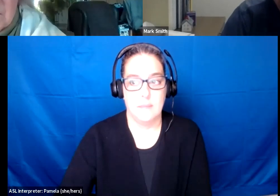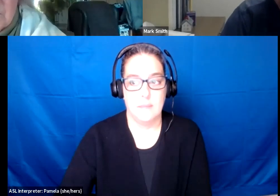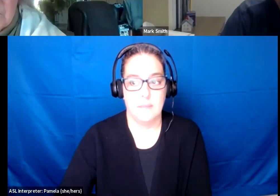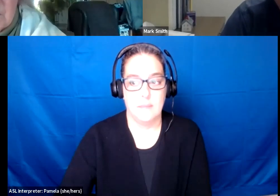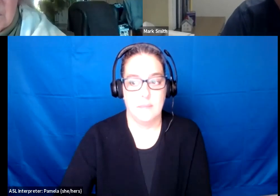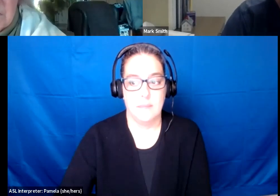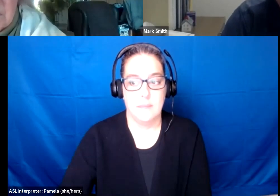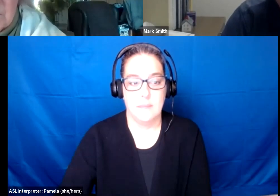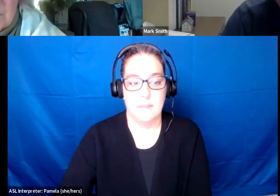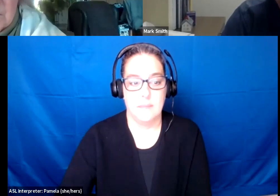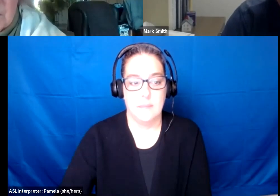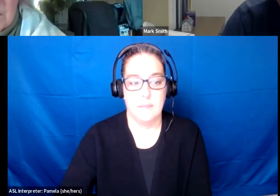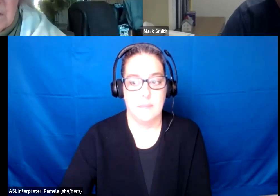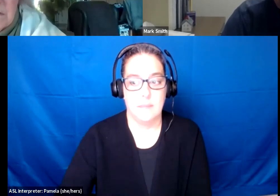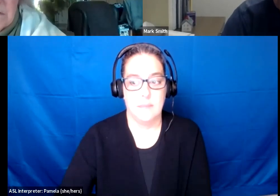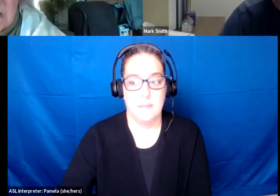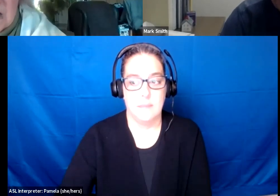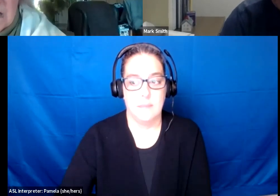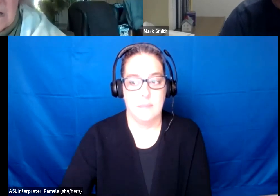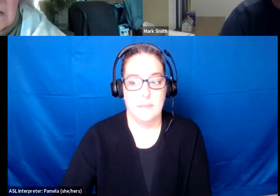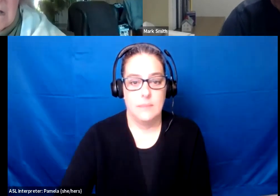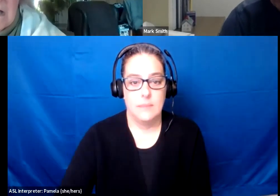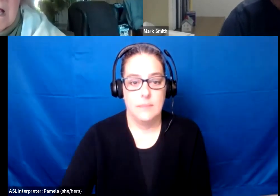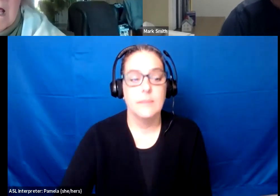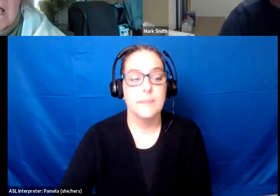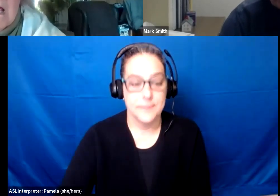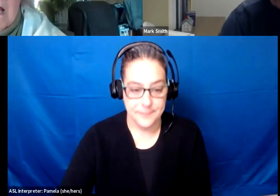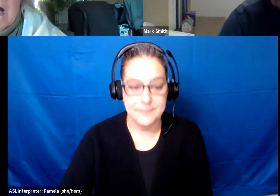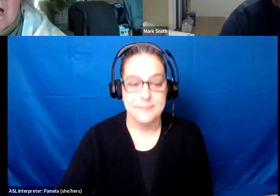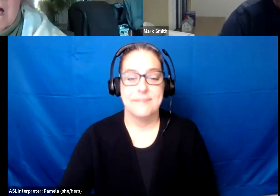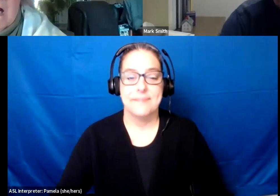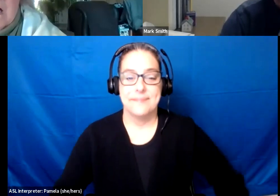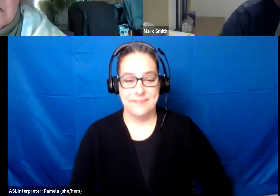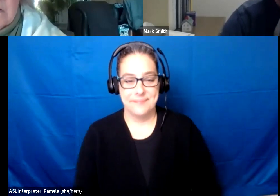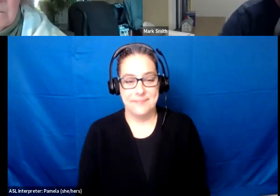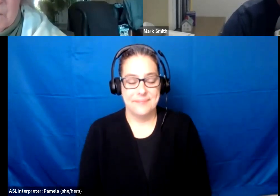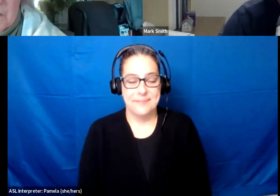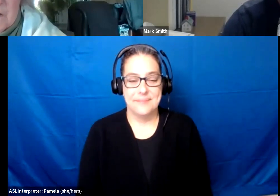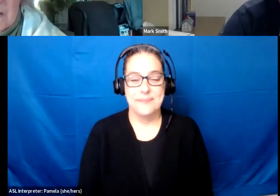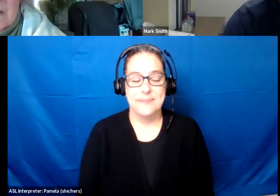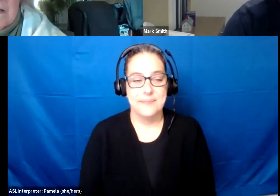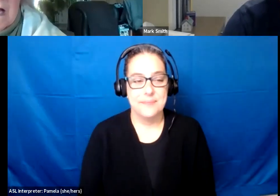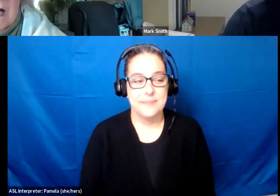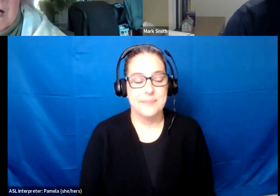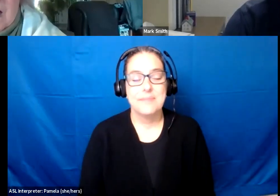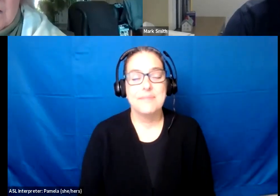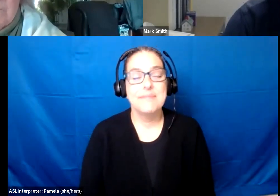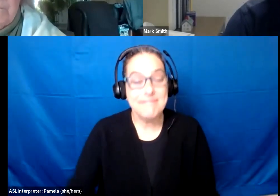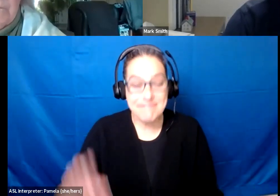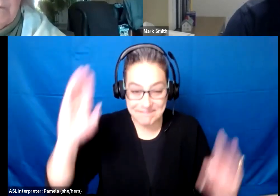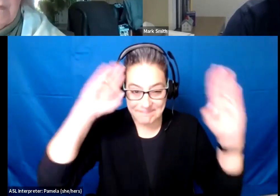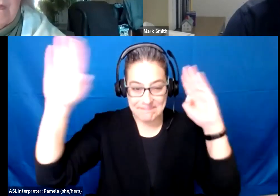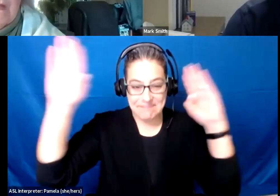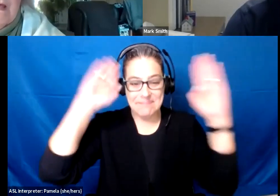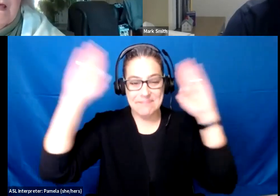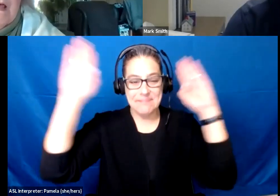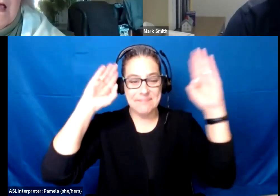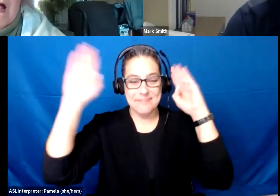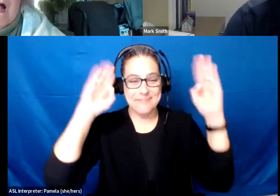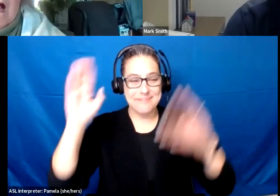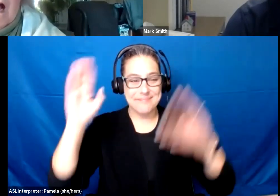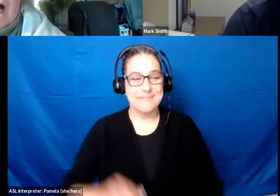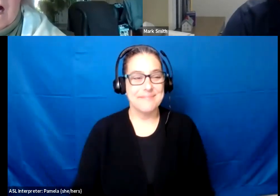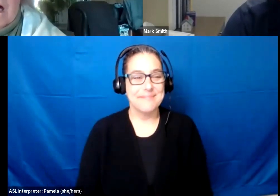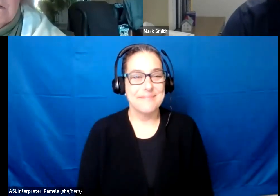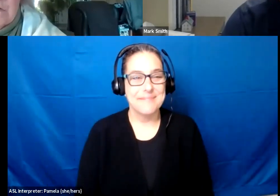Okay, and we'll go ahead and get started. Good morning.